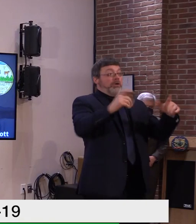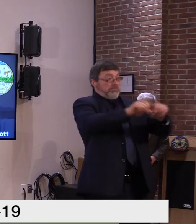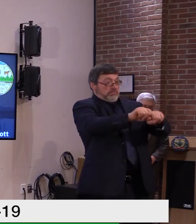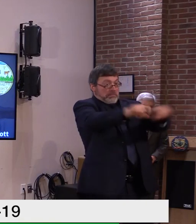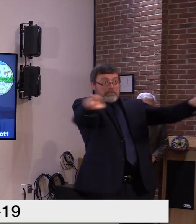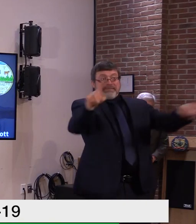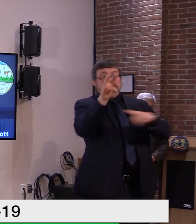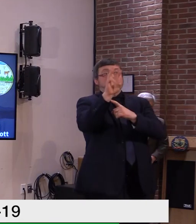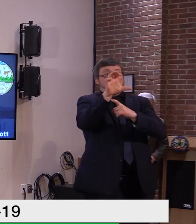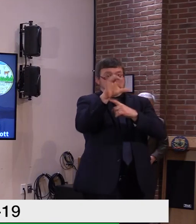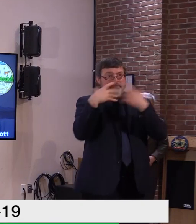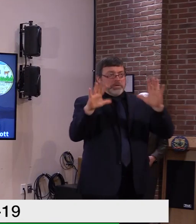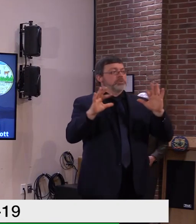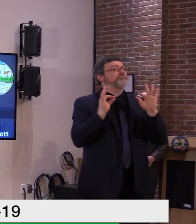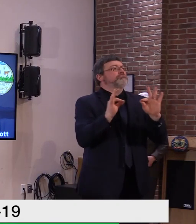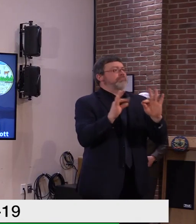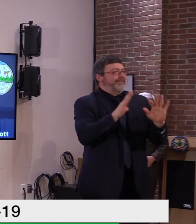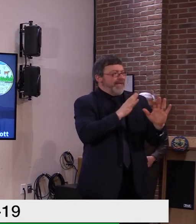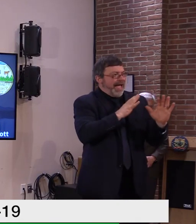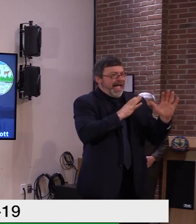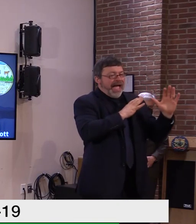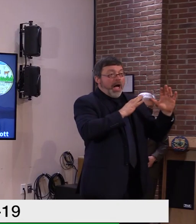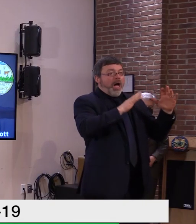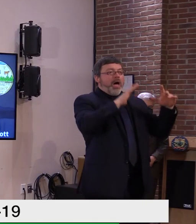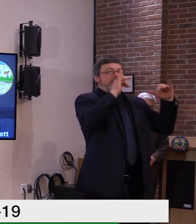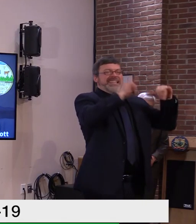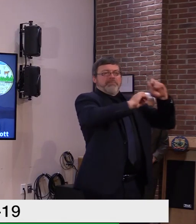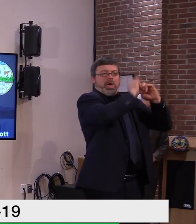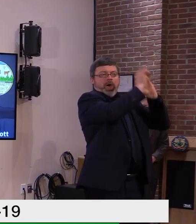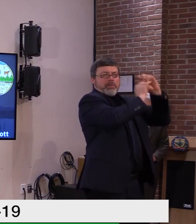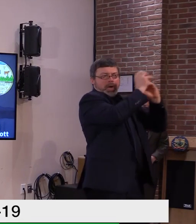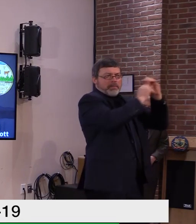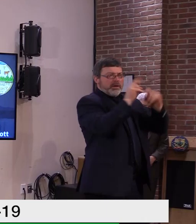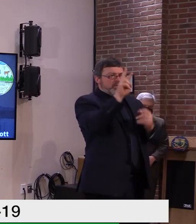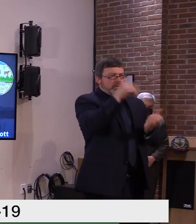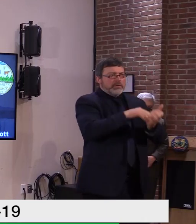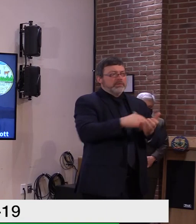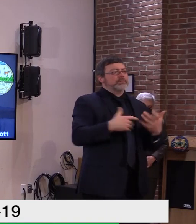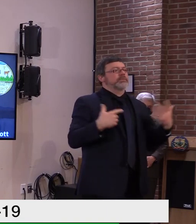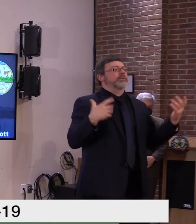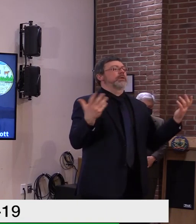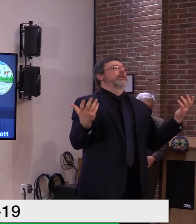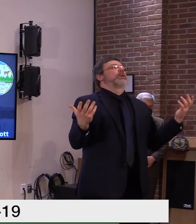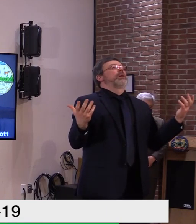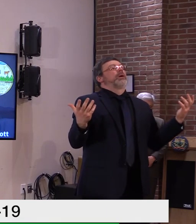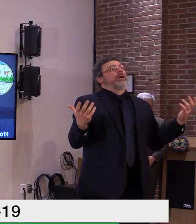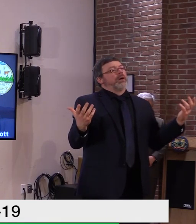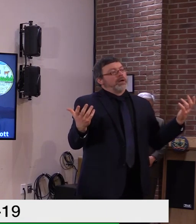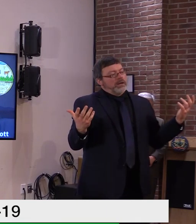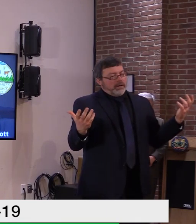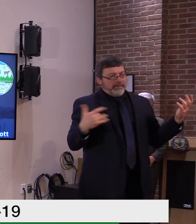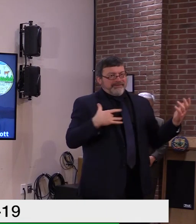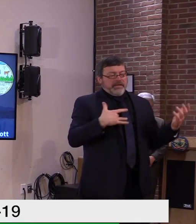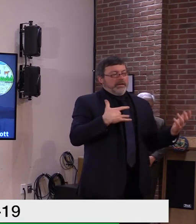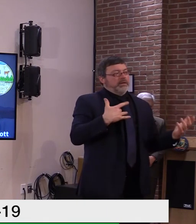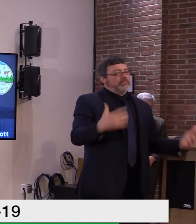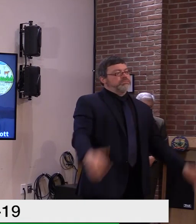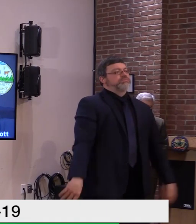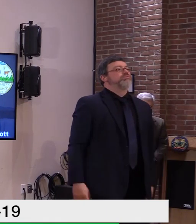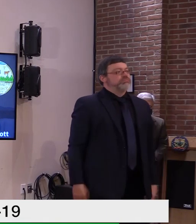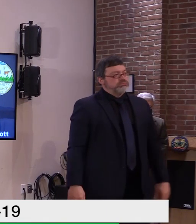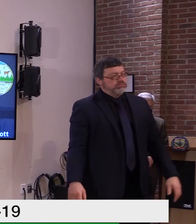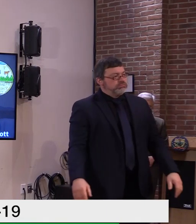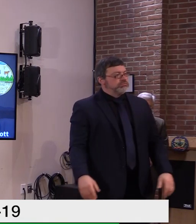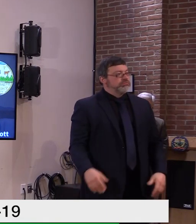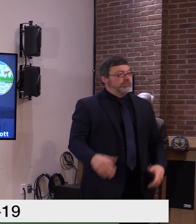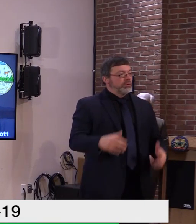in Washington on both sides, but that doesn't mean that we'll have a new Congress soon. The president-elect